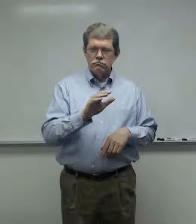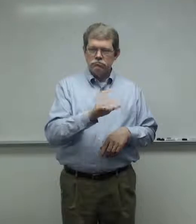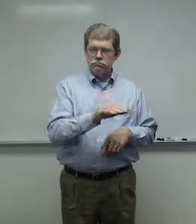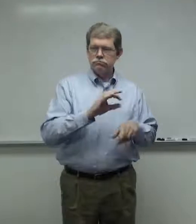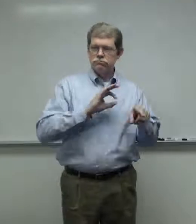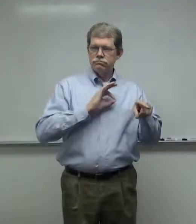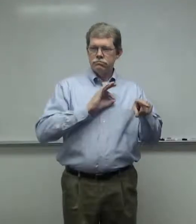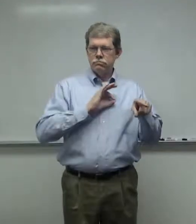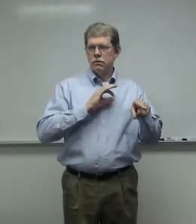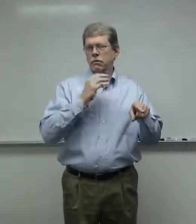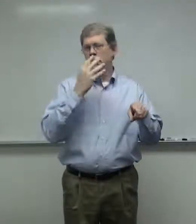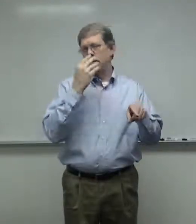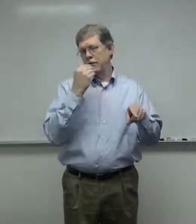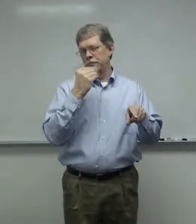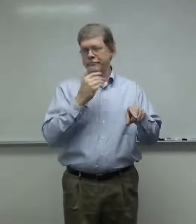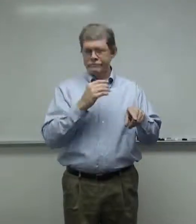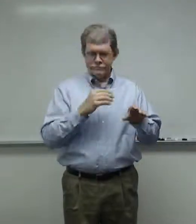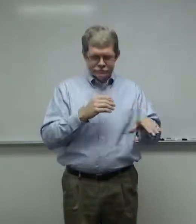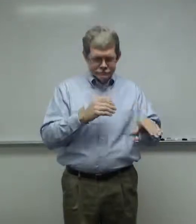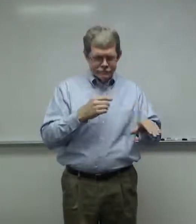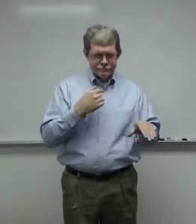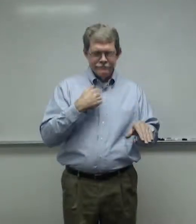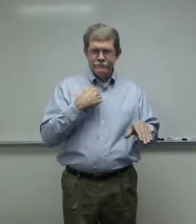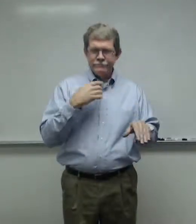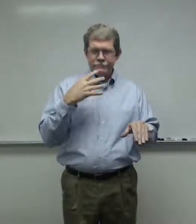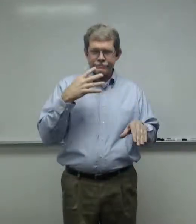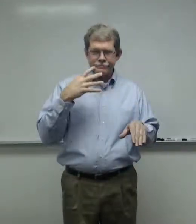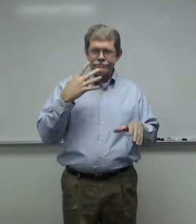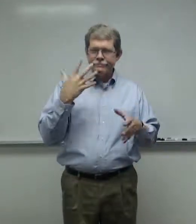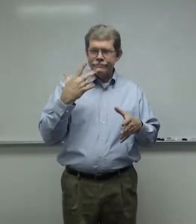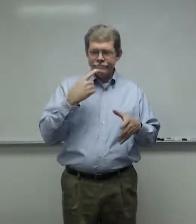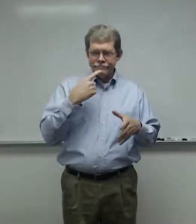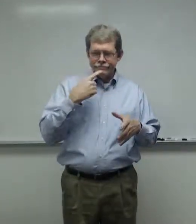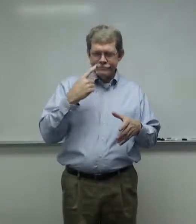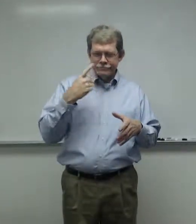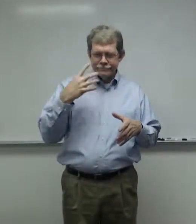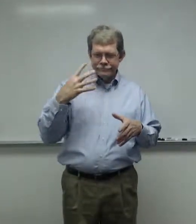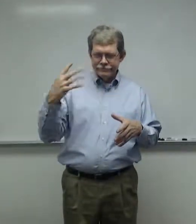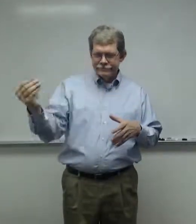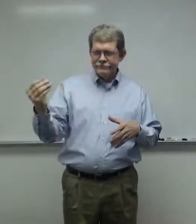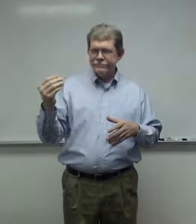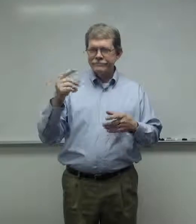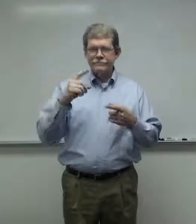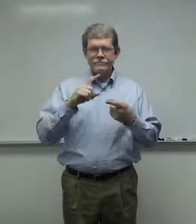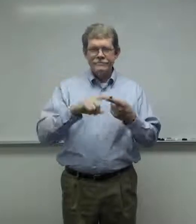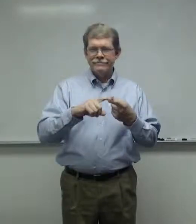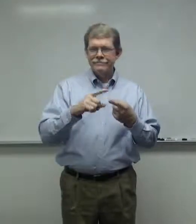So I came in, she was asleep, taking a nap. And I said to her,